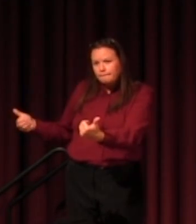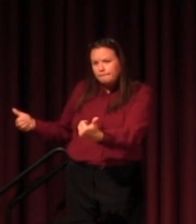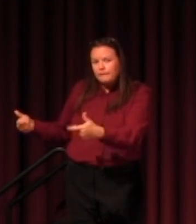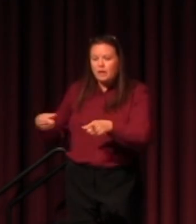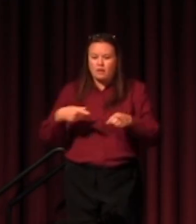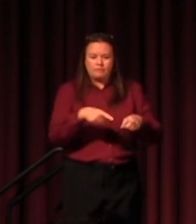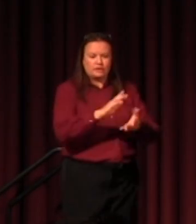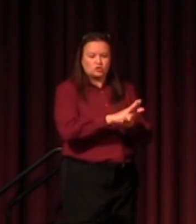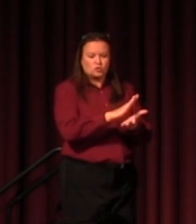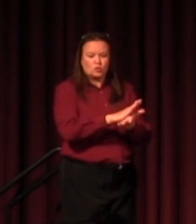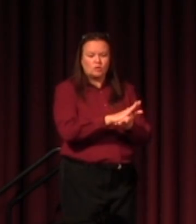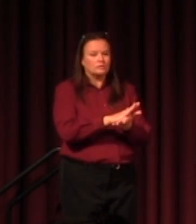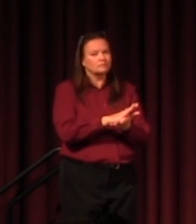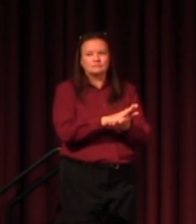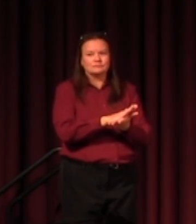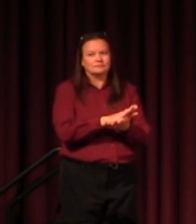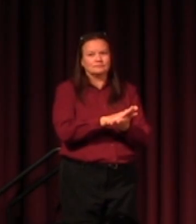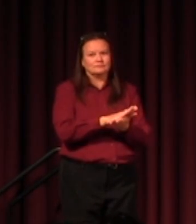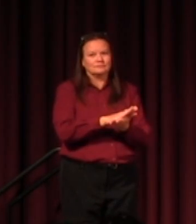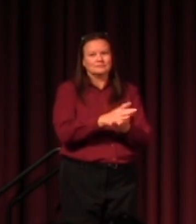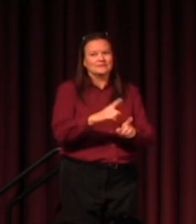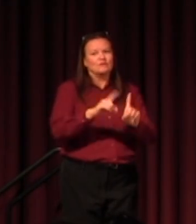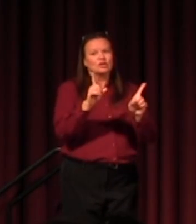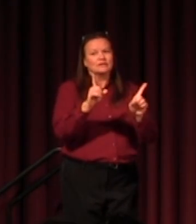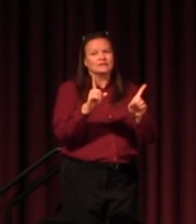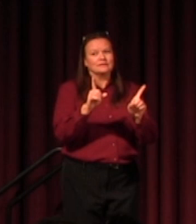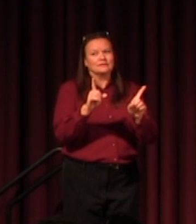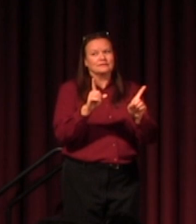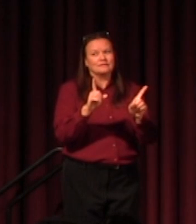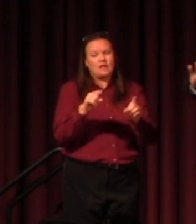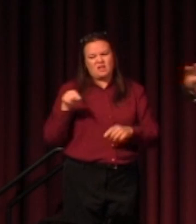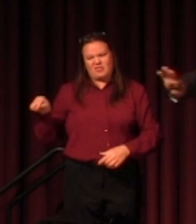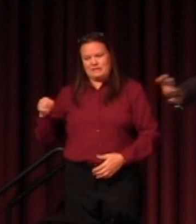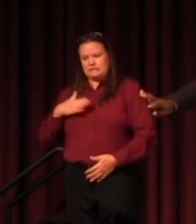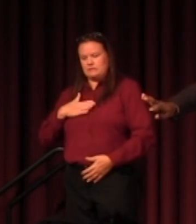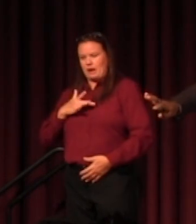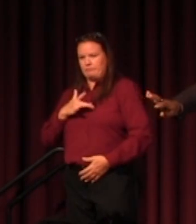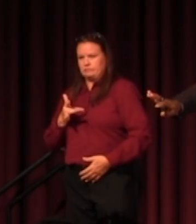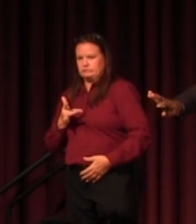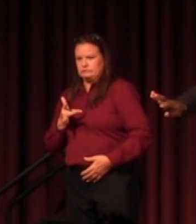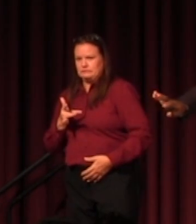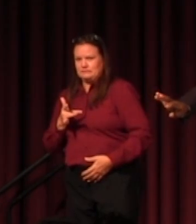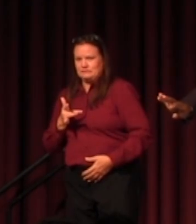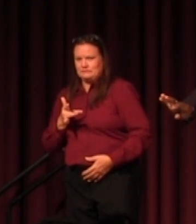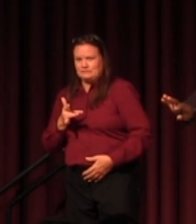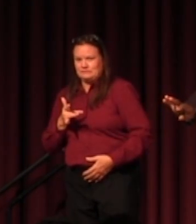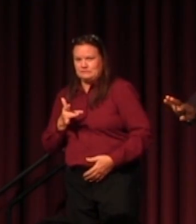Right, whatever is predominant is what the system designed around, and then there are outsiders.